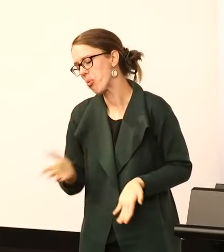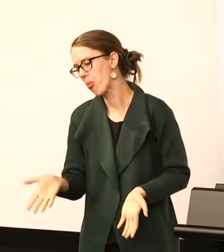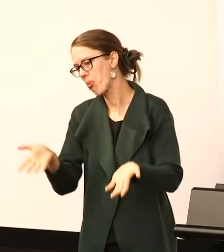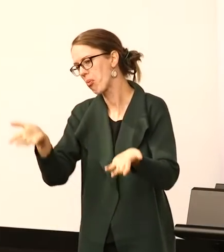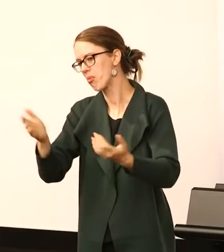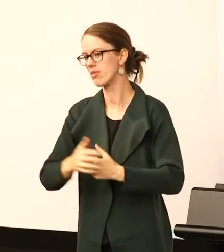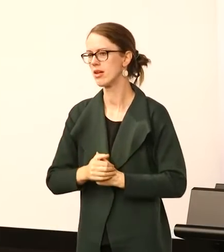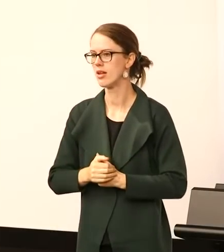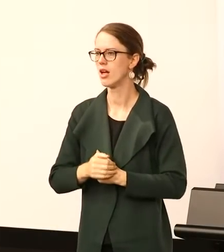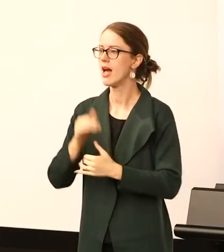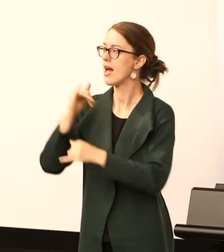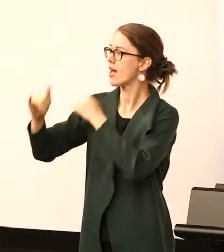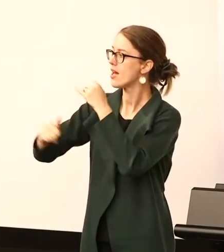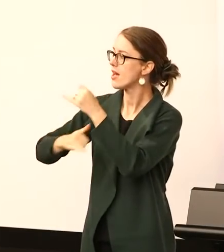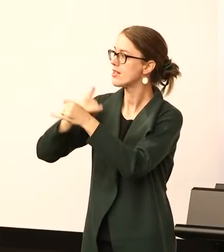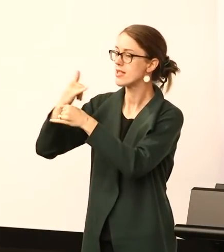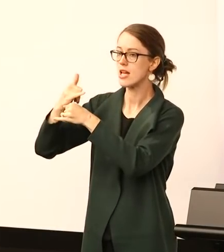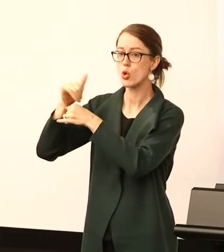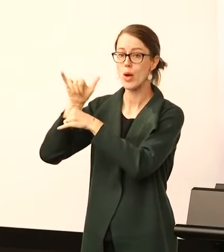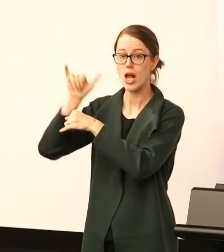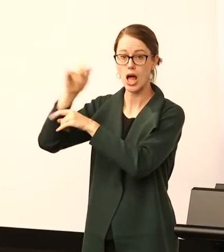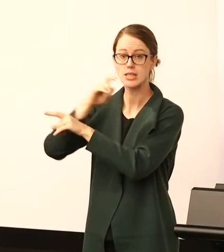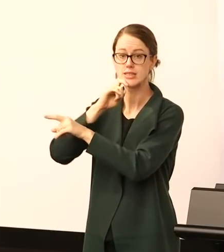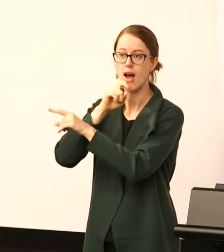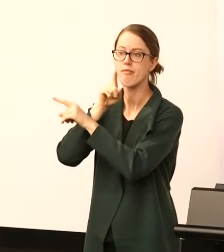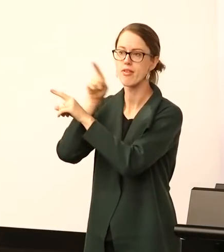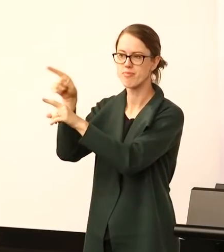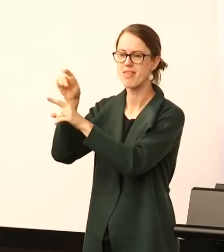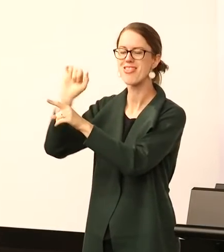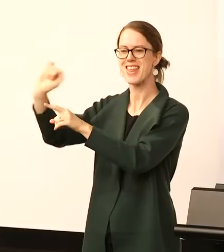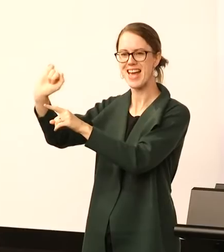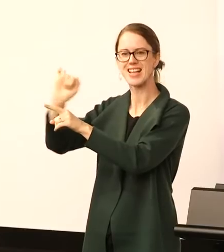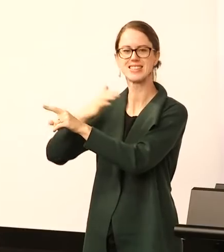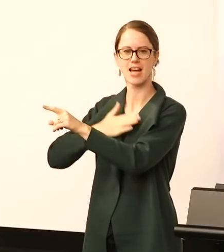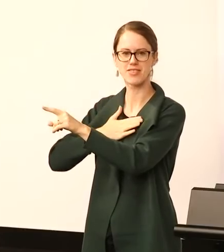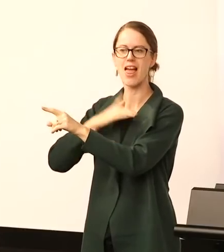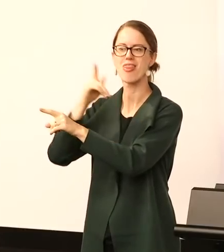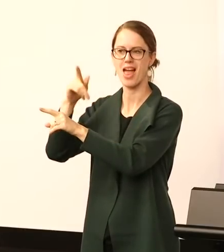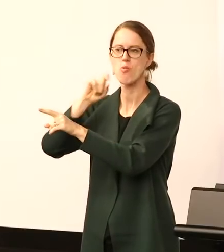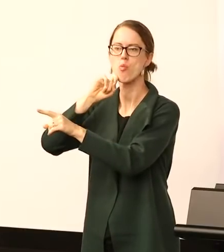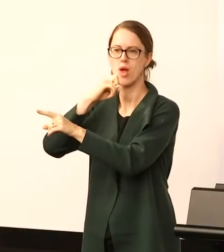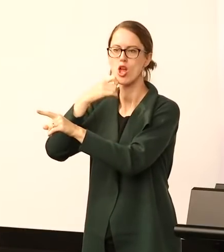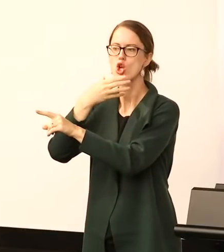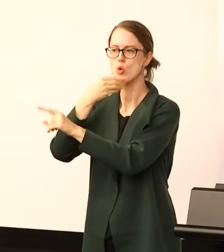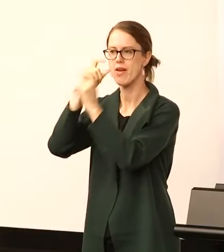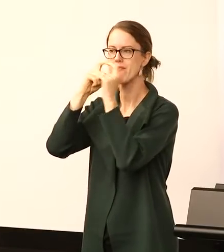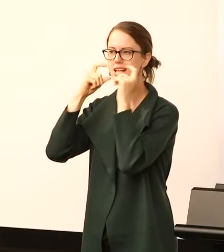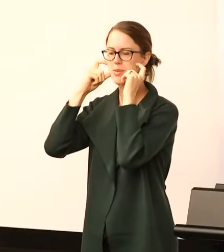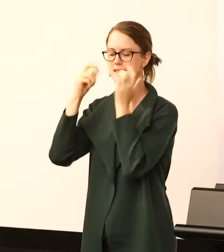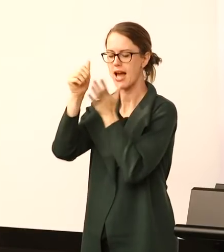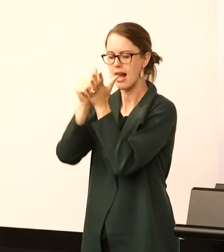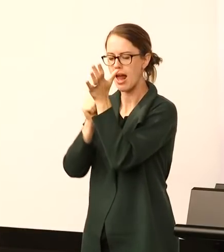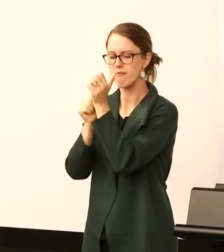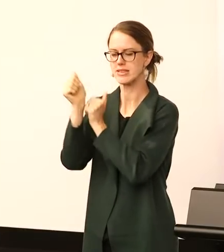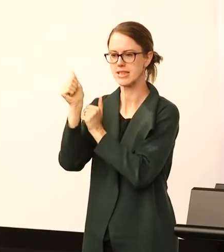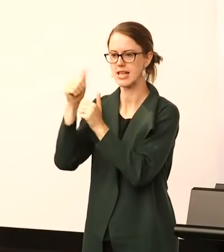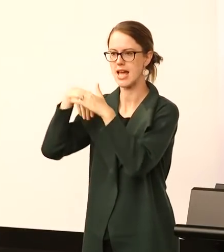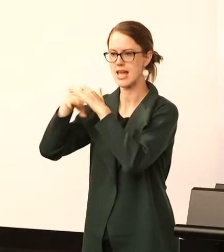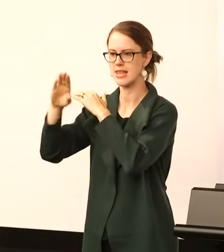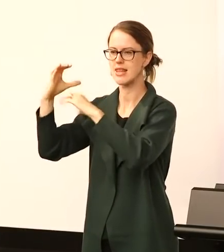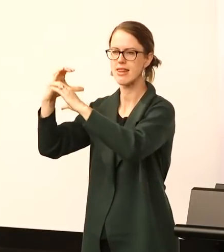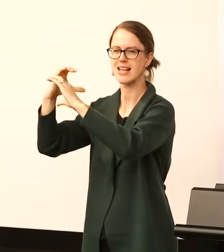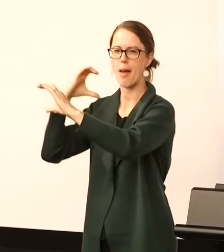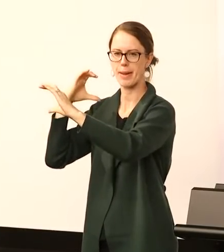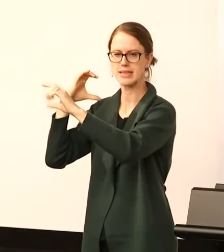the international airline staff, as part of the precautions they take, they wear a face mask and gloves when they're in the main